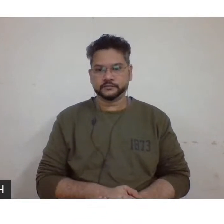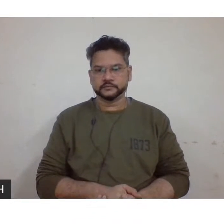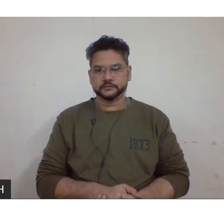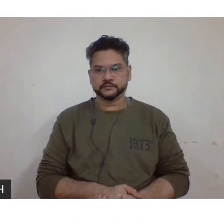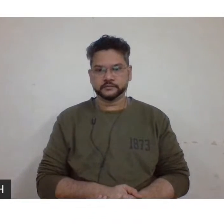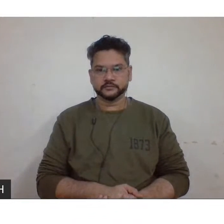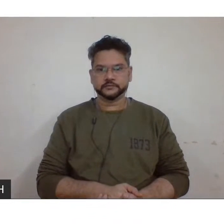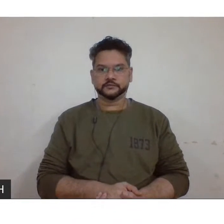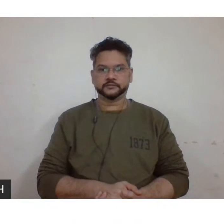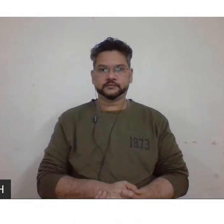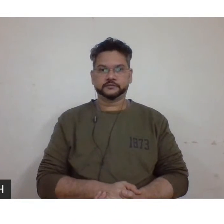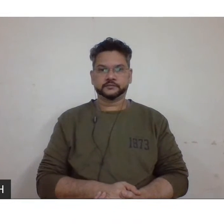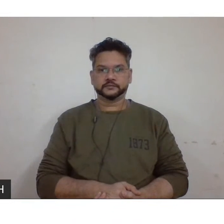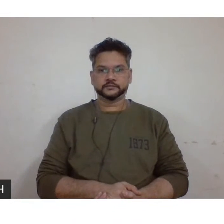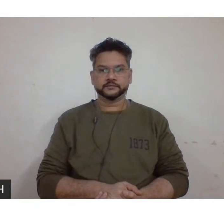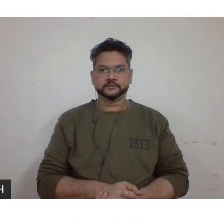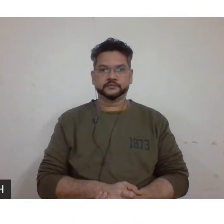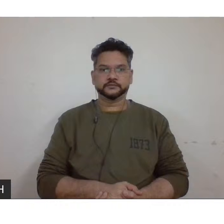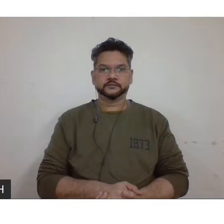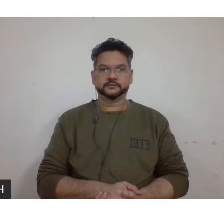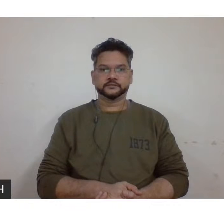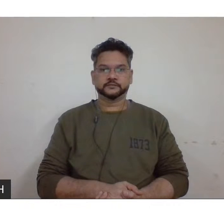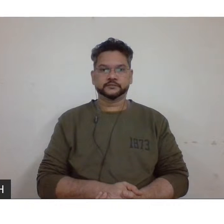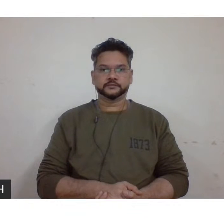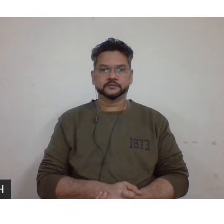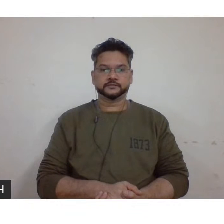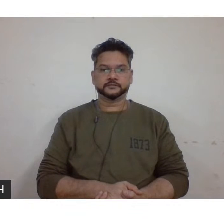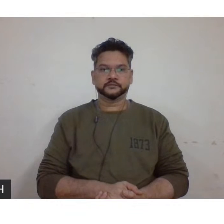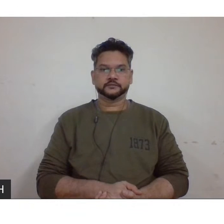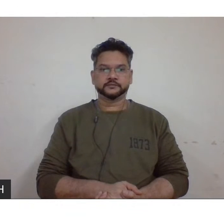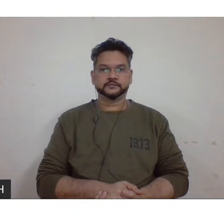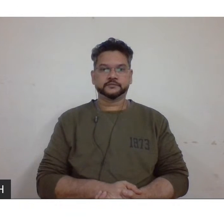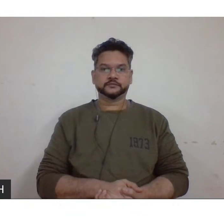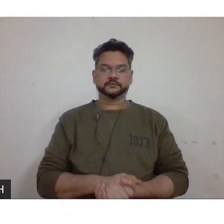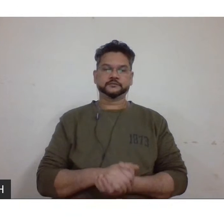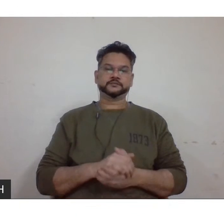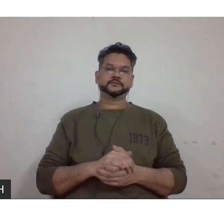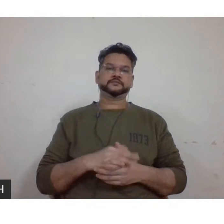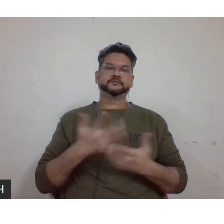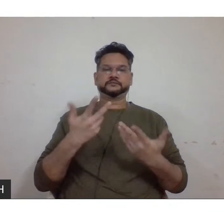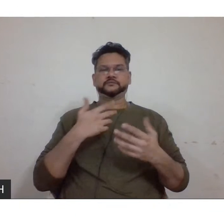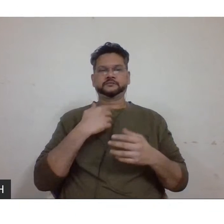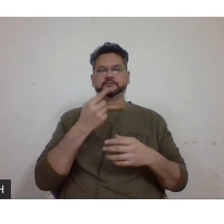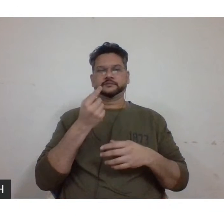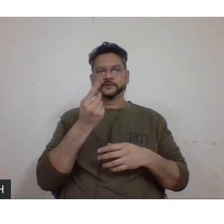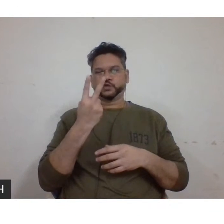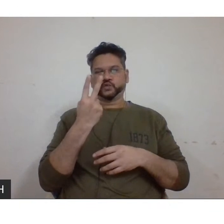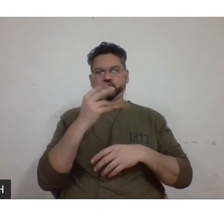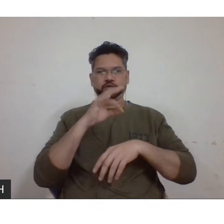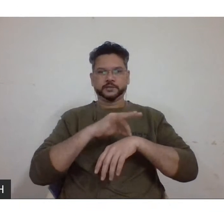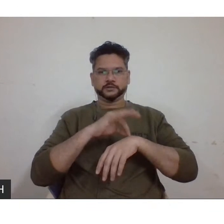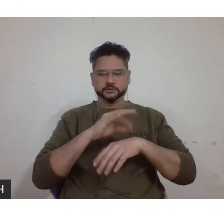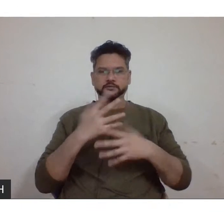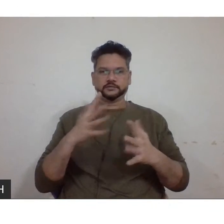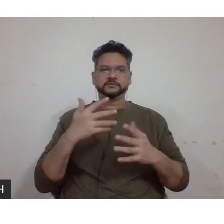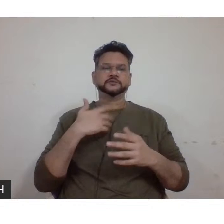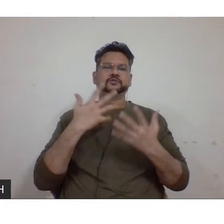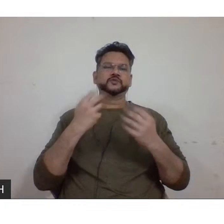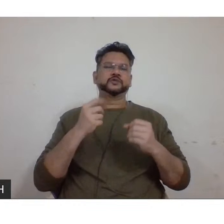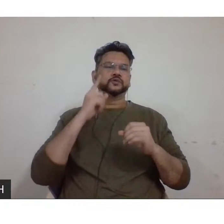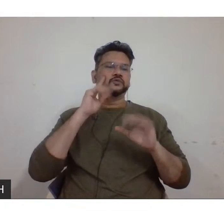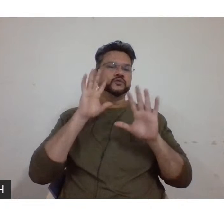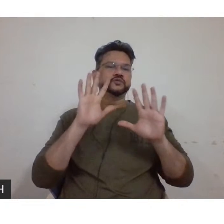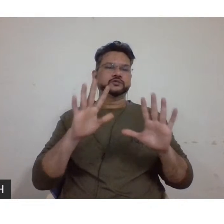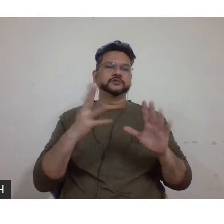So I'll just take another couple of minutes, probably to show you. Even though I showed